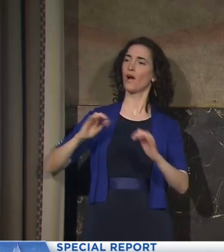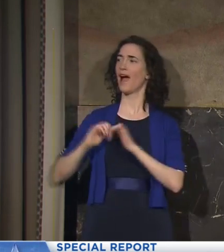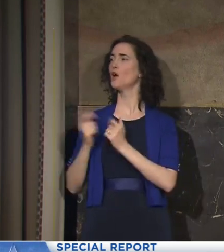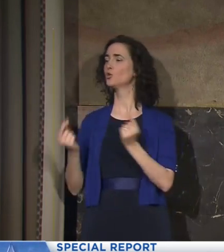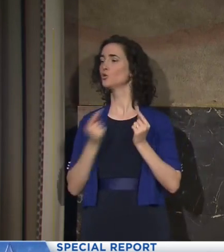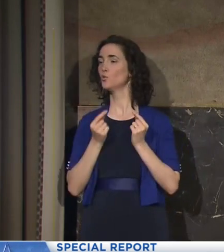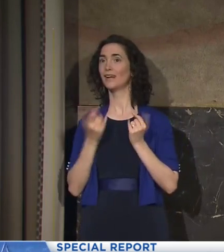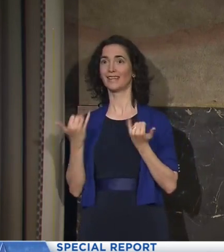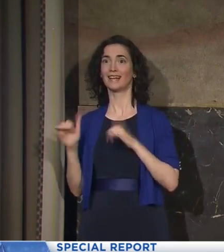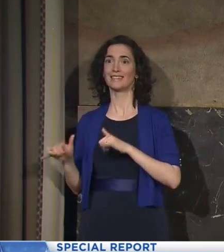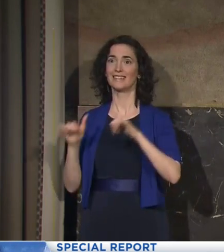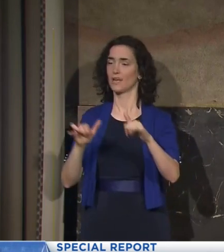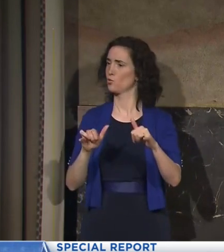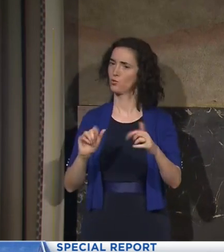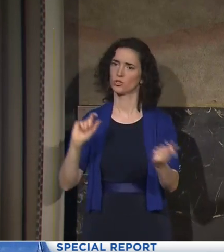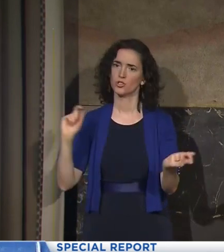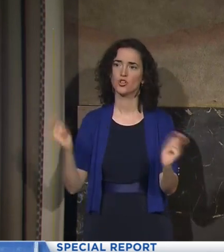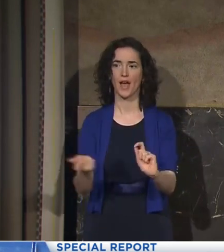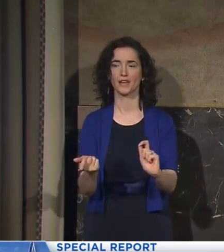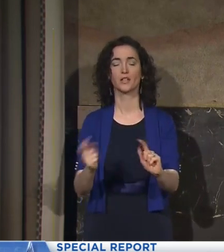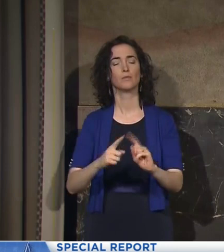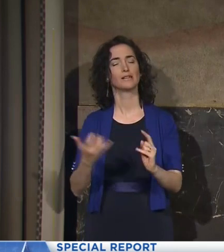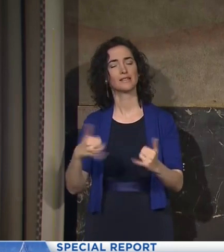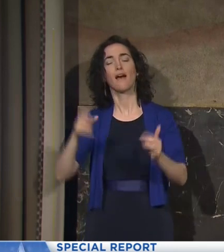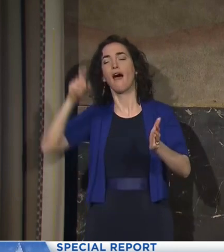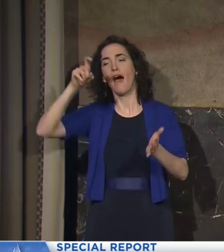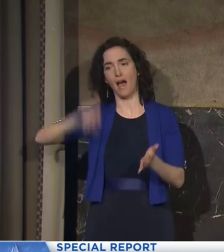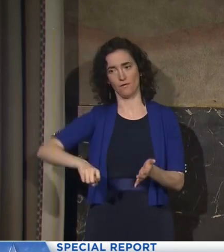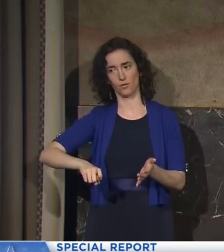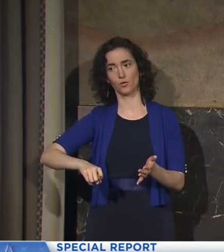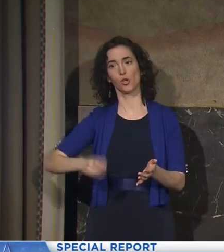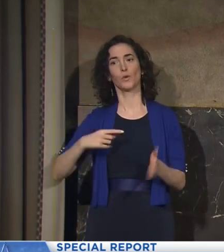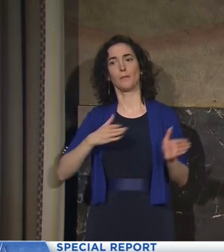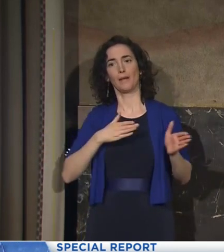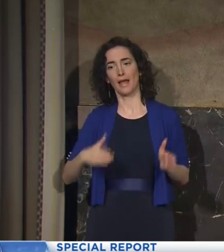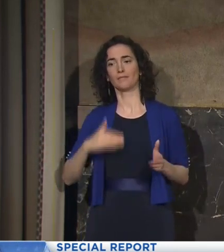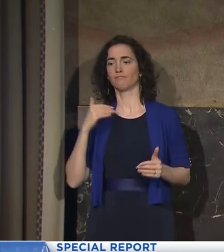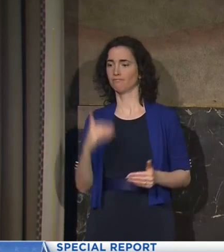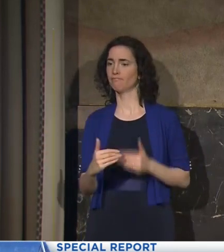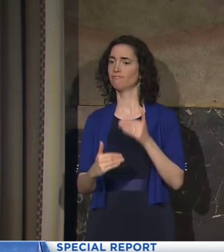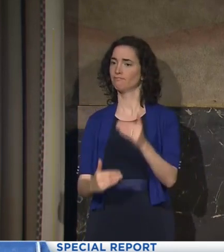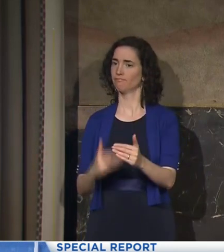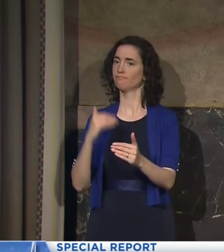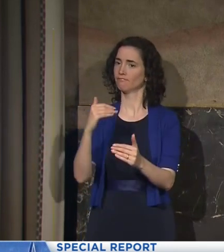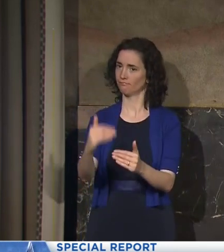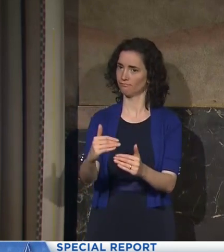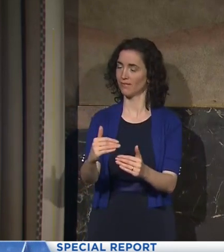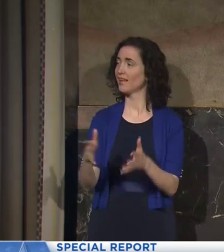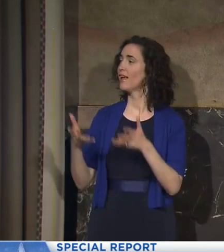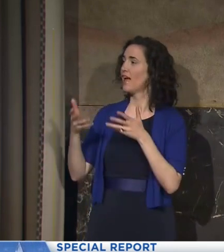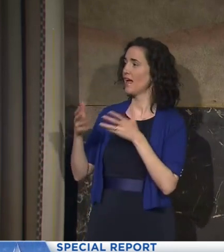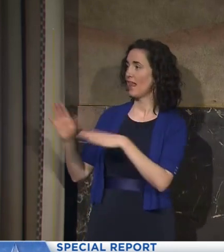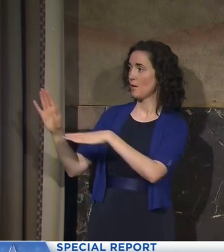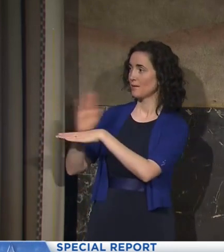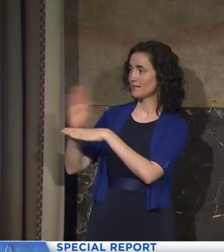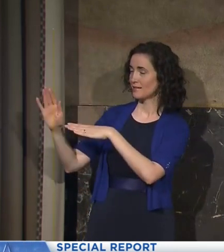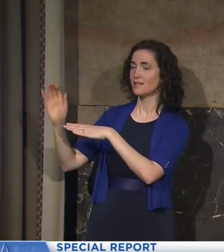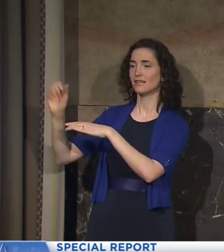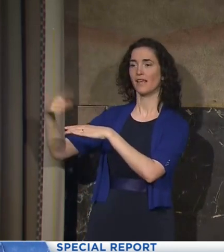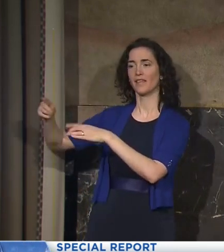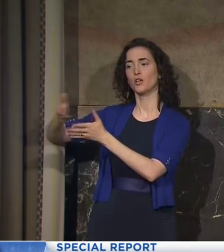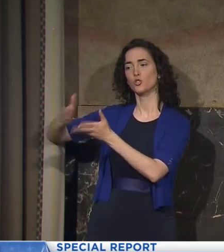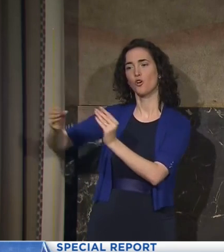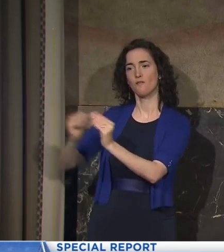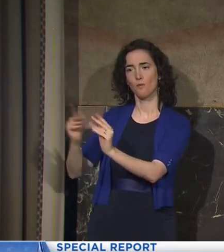is required if we're going to cautiously move forward while giving our businesses the ability to serve more people, bring